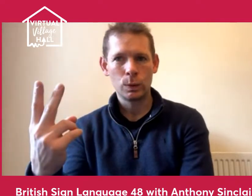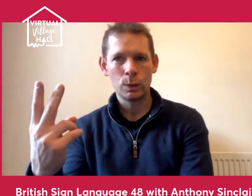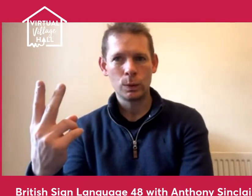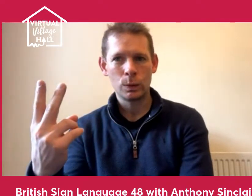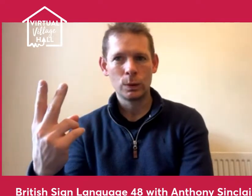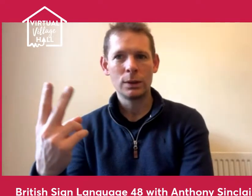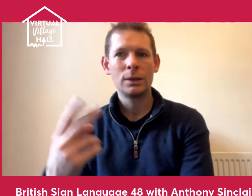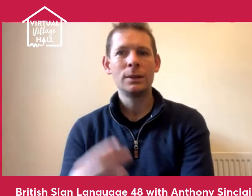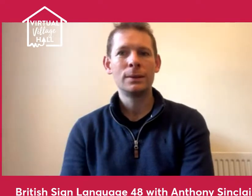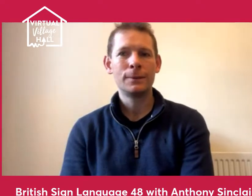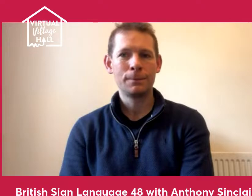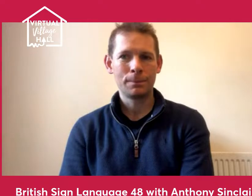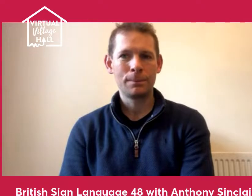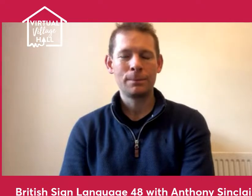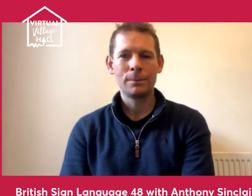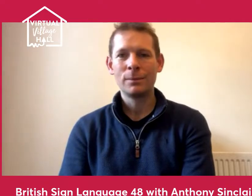So that is 32.